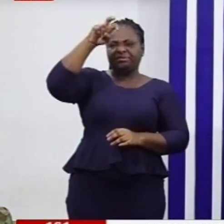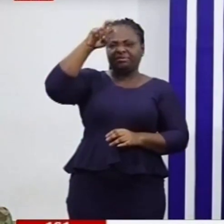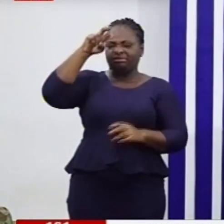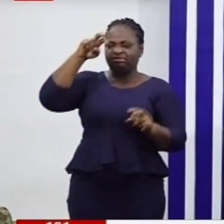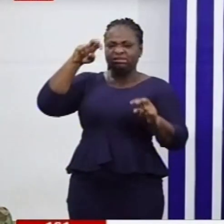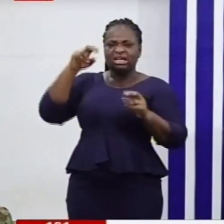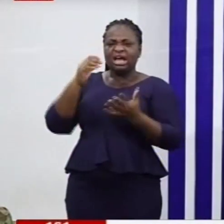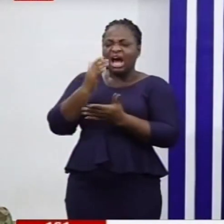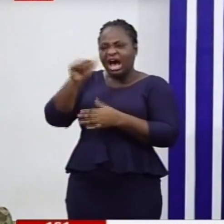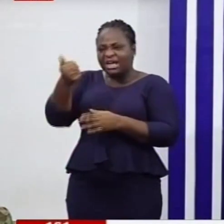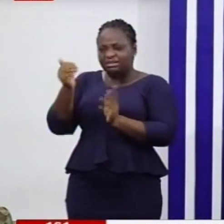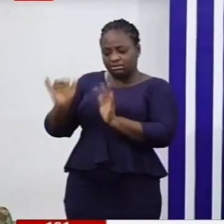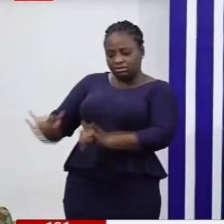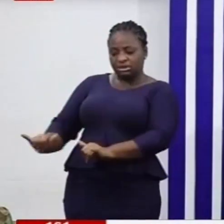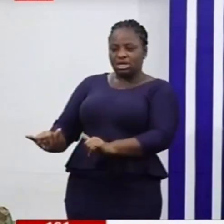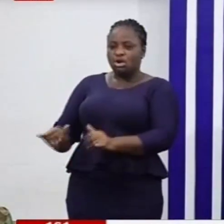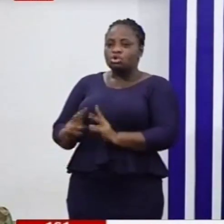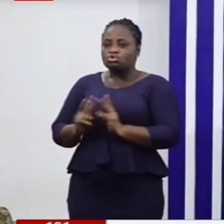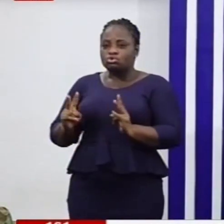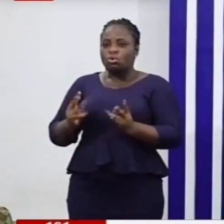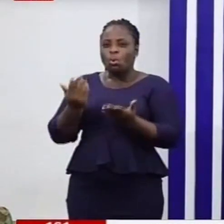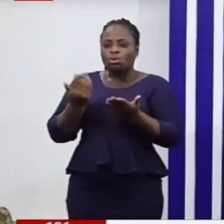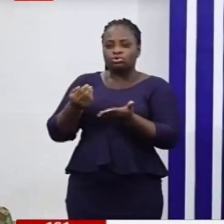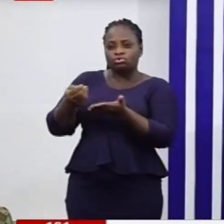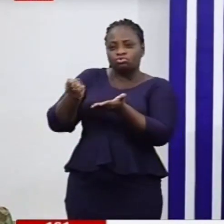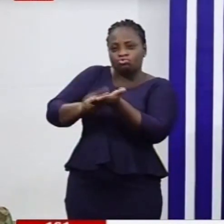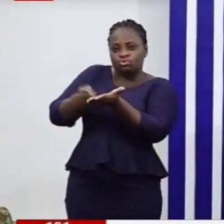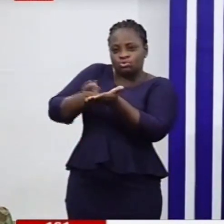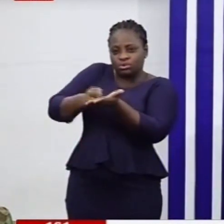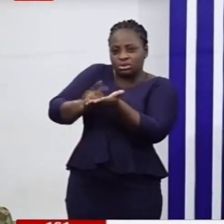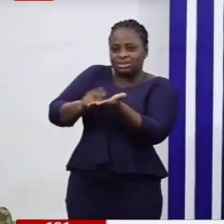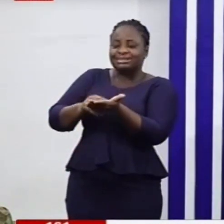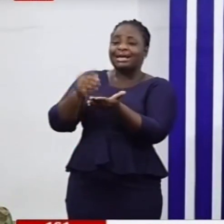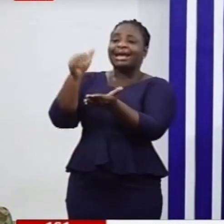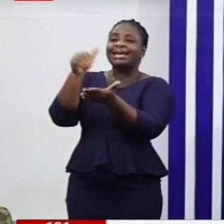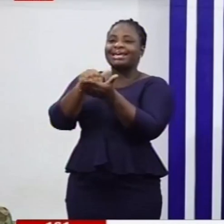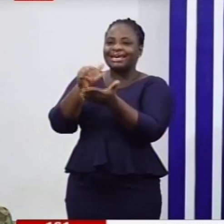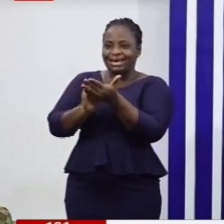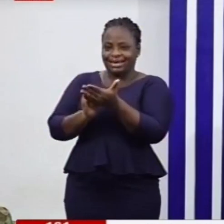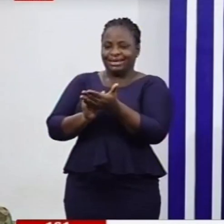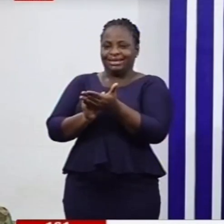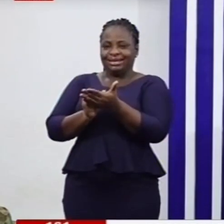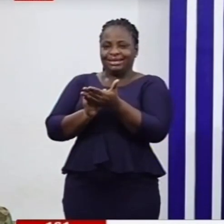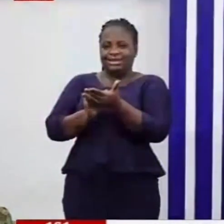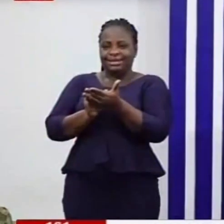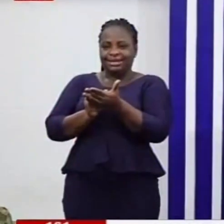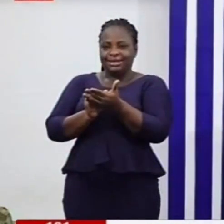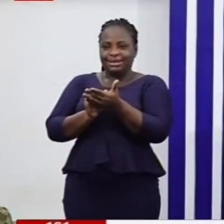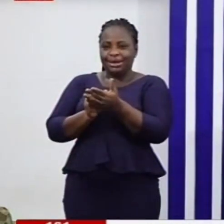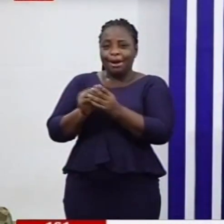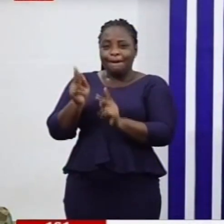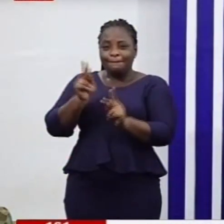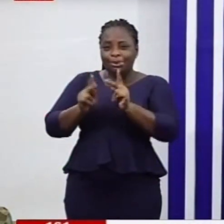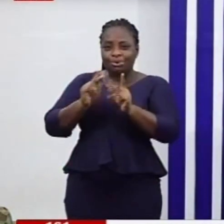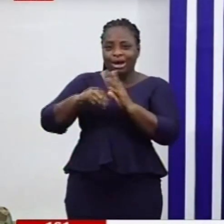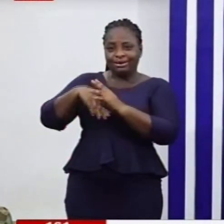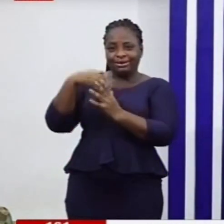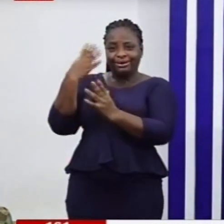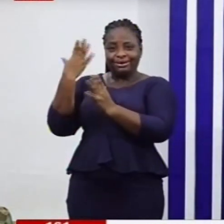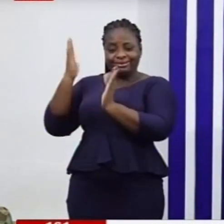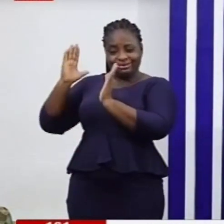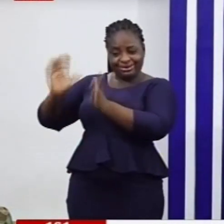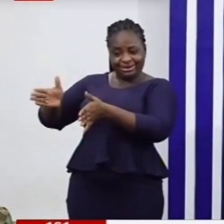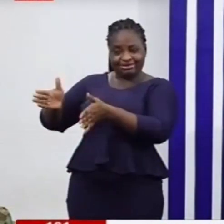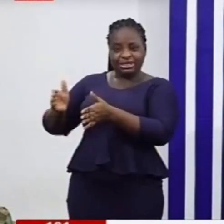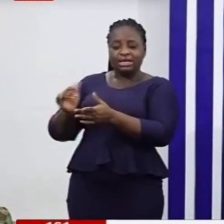we are going to spend for nothing. So that is why we went around to collect the data on the ground. The people who are left behind, those are the